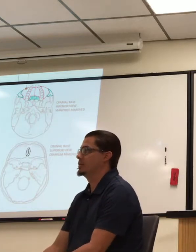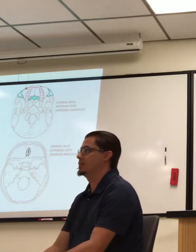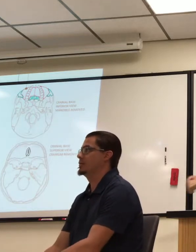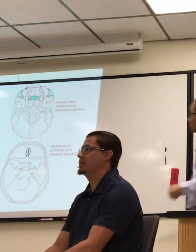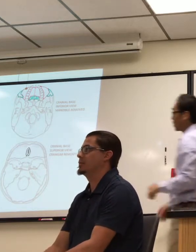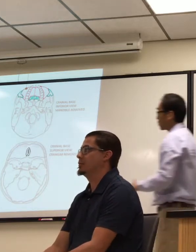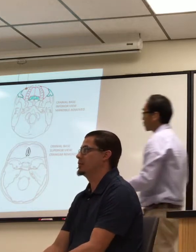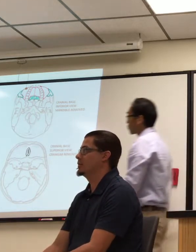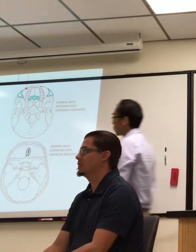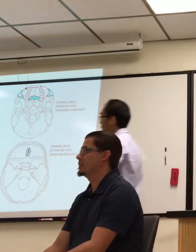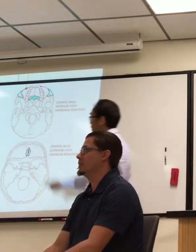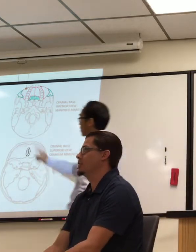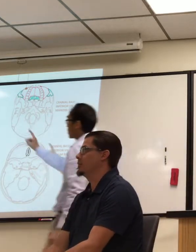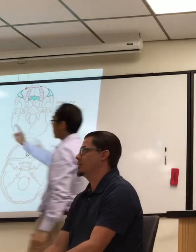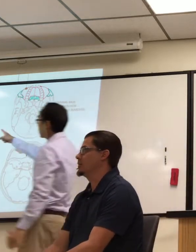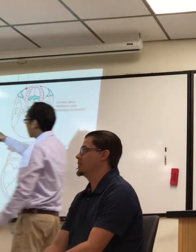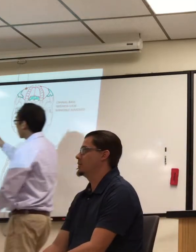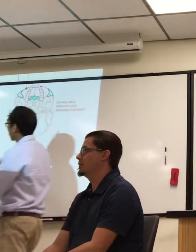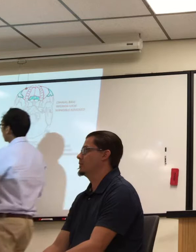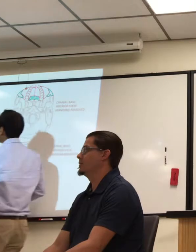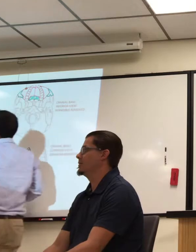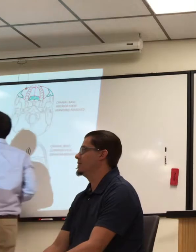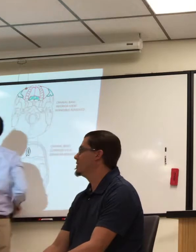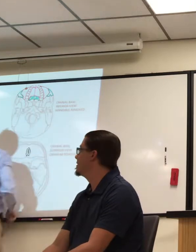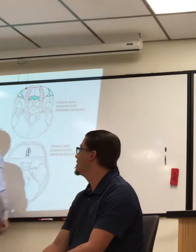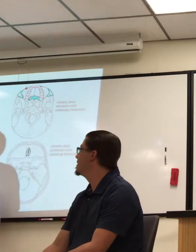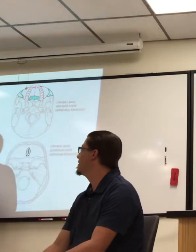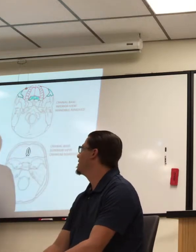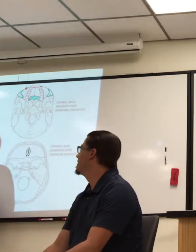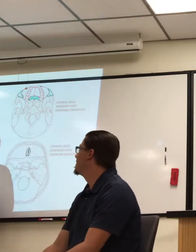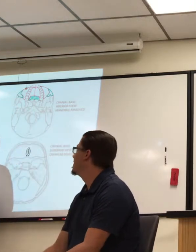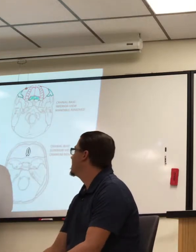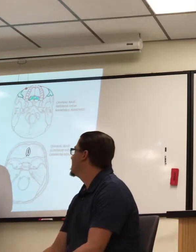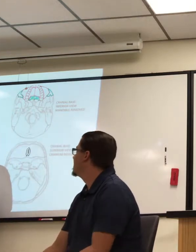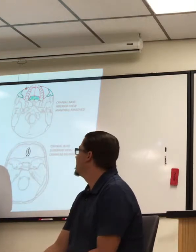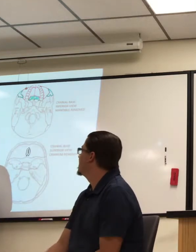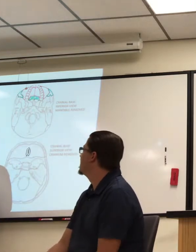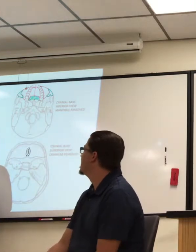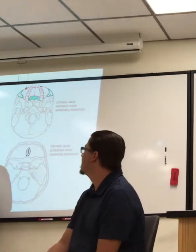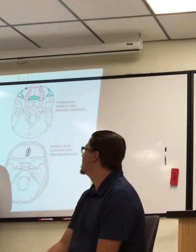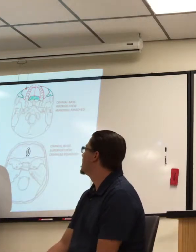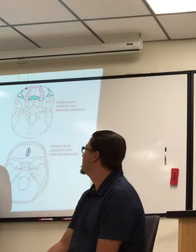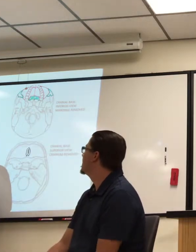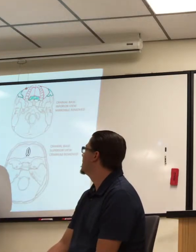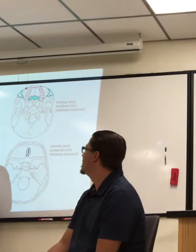I'm just going to bubble them in right here on the inside.